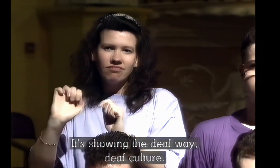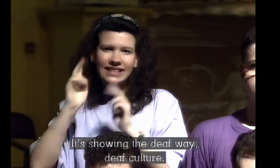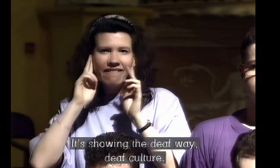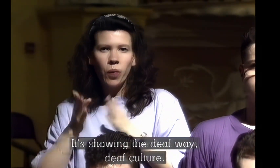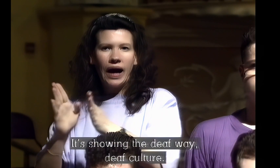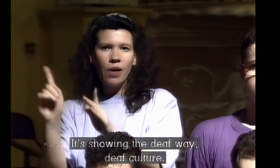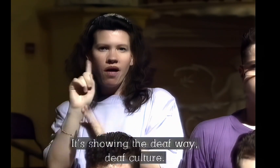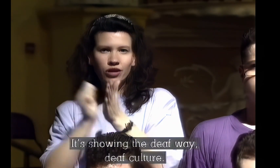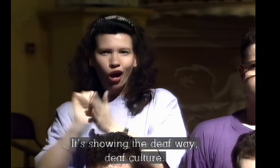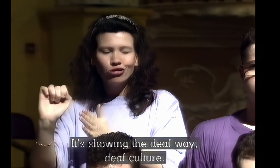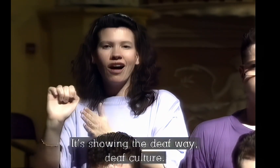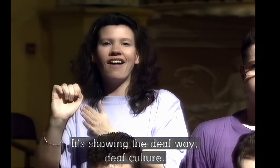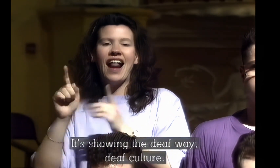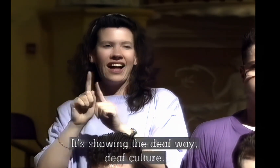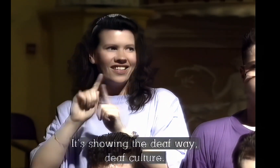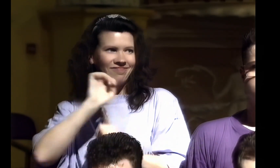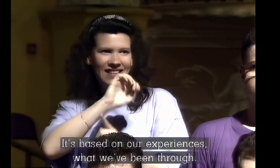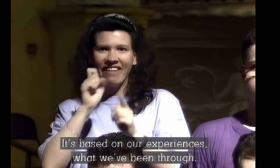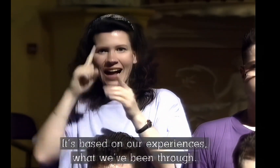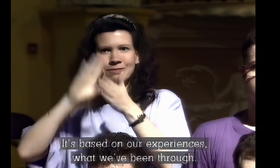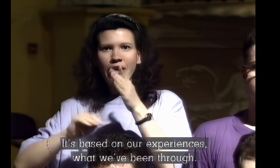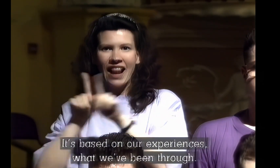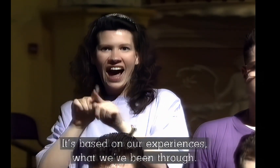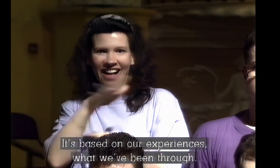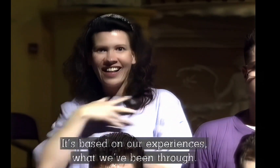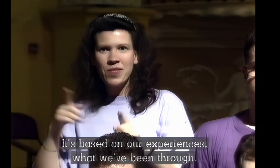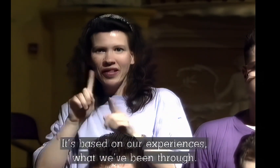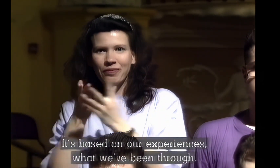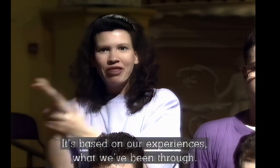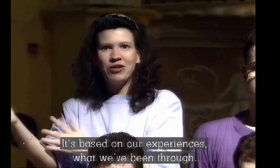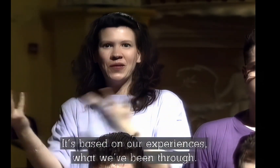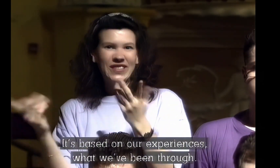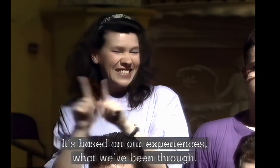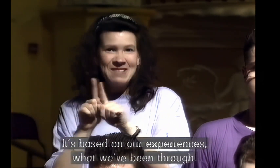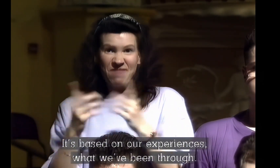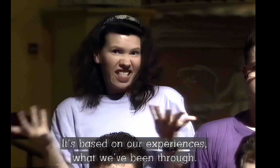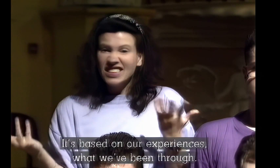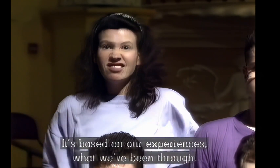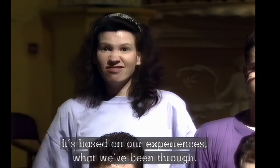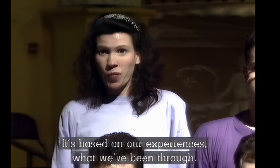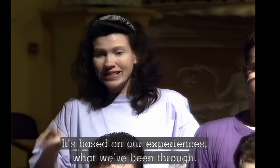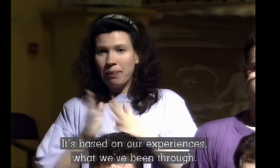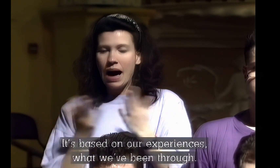Well, it's showing the deaf way, deaf culture, and it's based on our experiences and what we've been through. That's what the play's about.